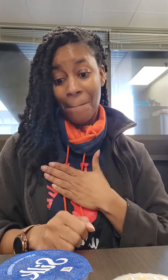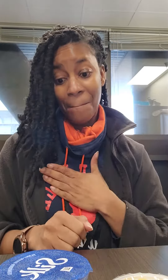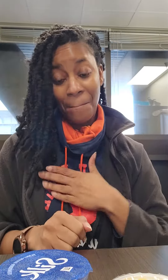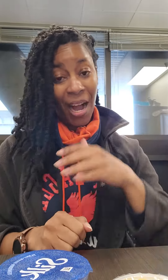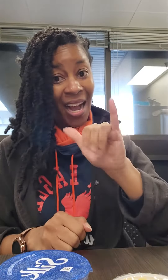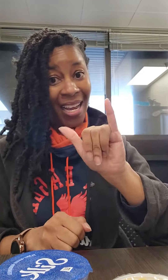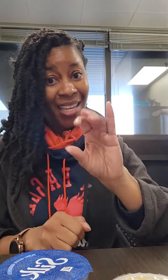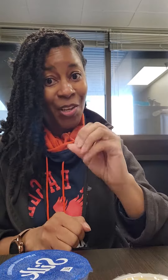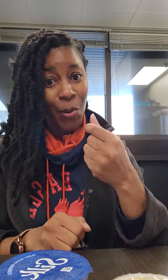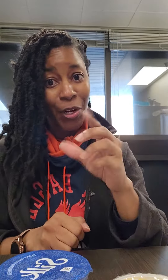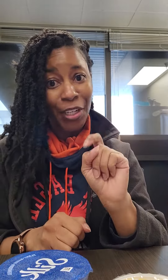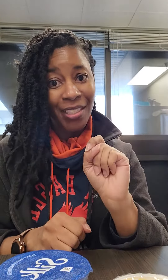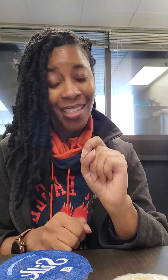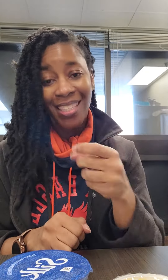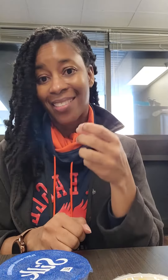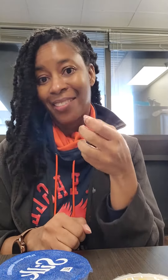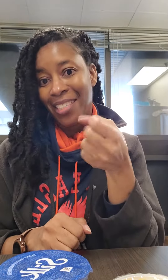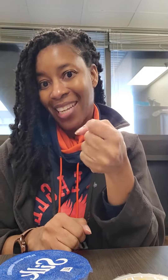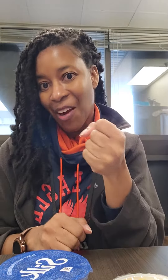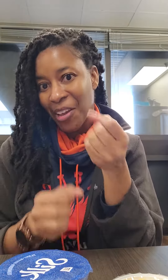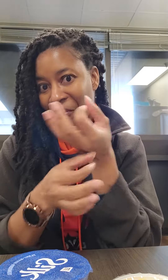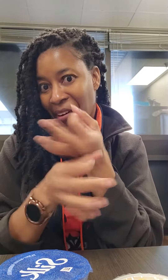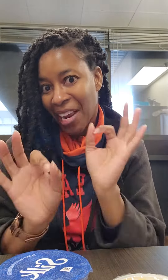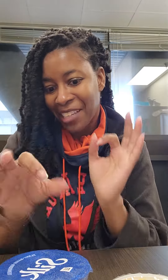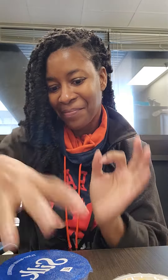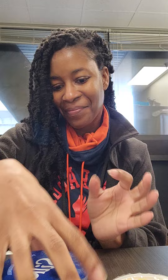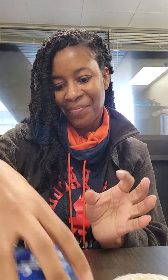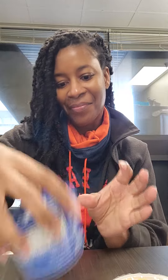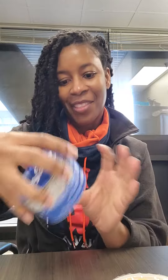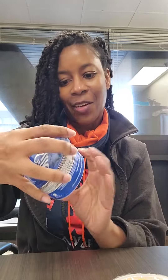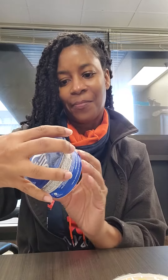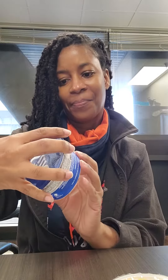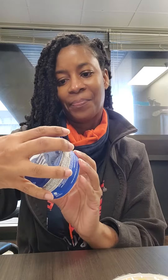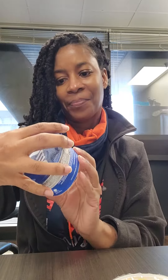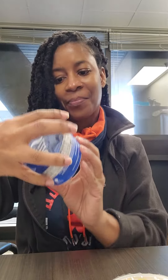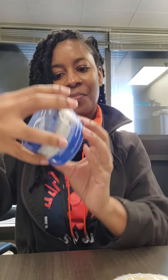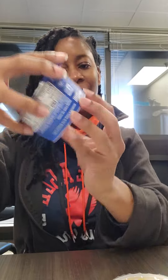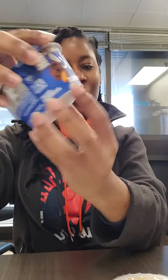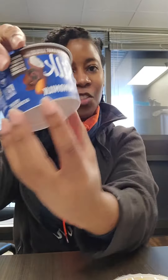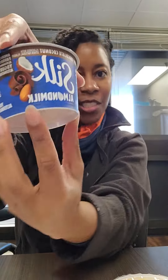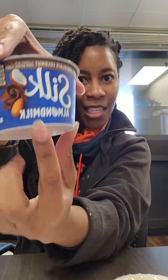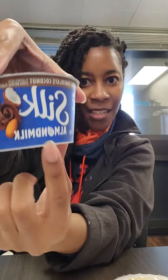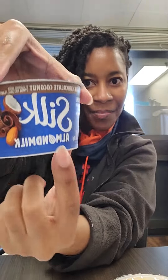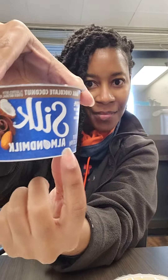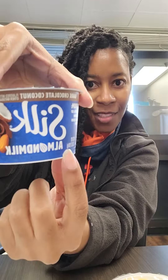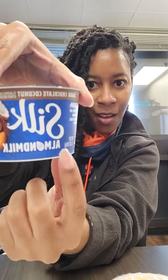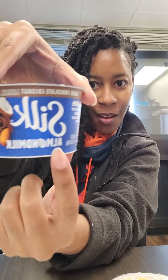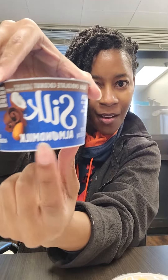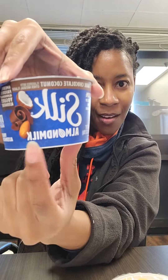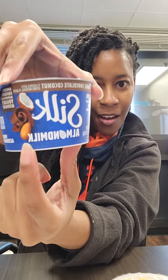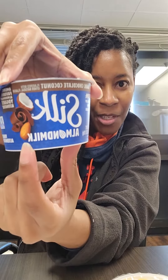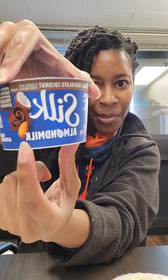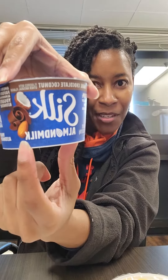my yogurt is dairy-free. So, you see, it's almond milk.